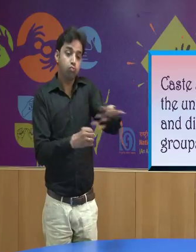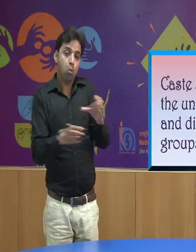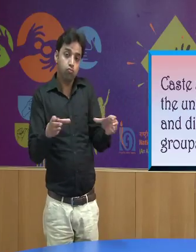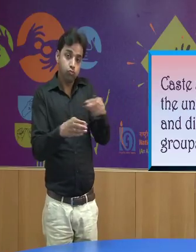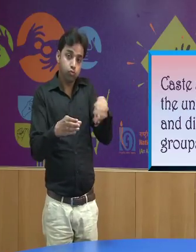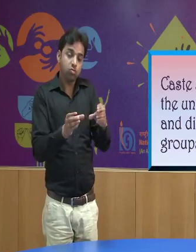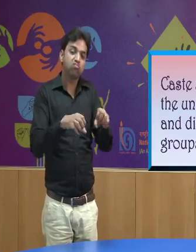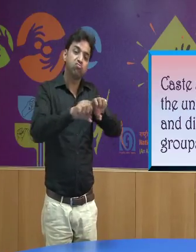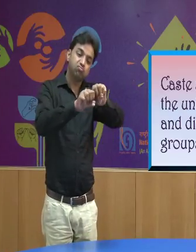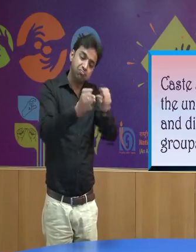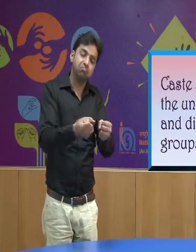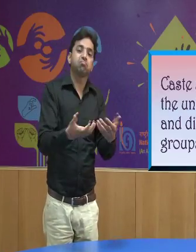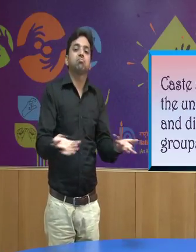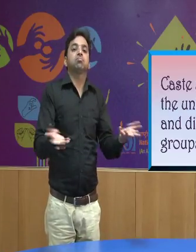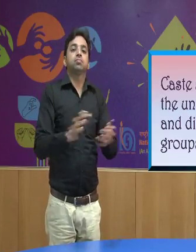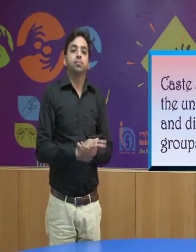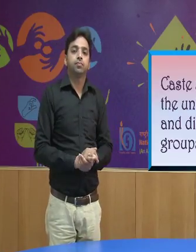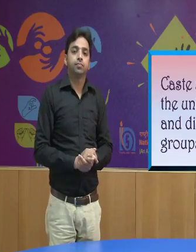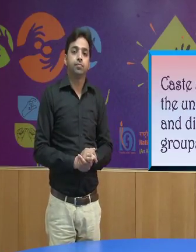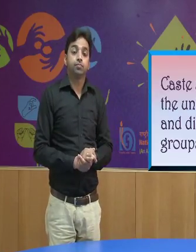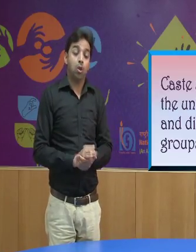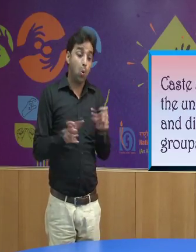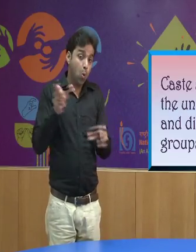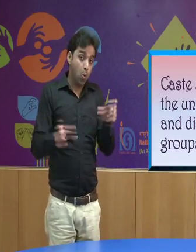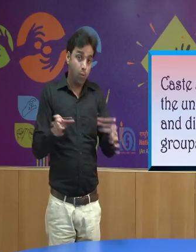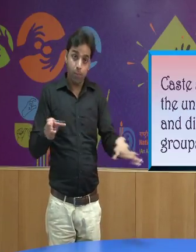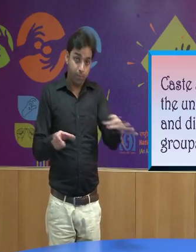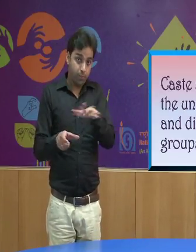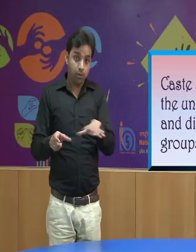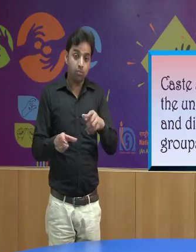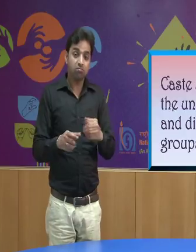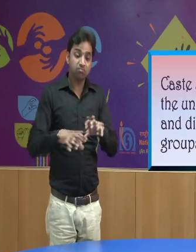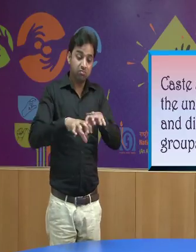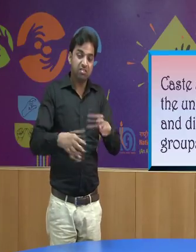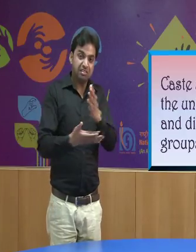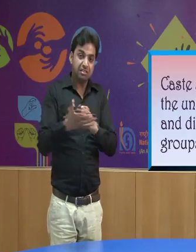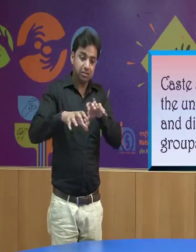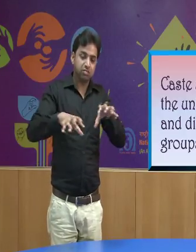broken and people get divided into many groups.